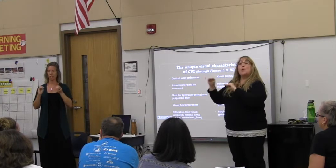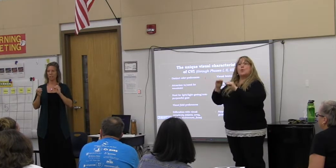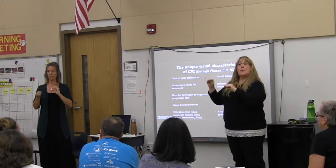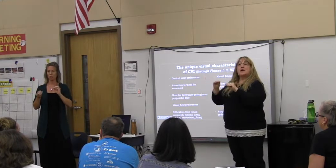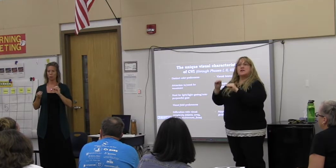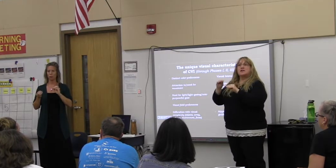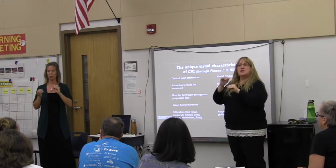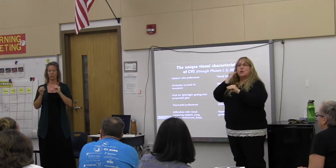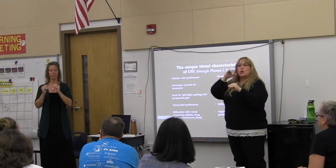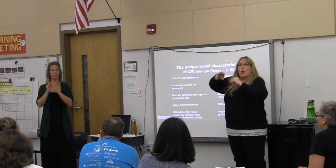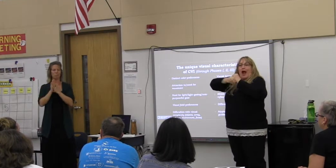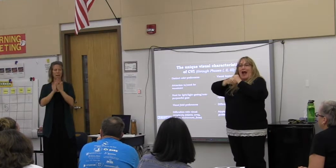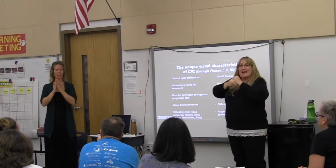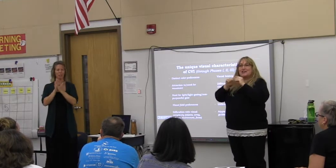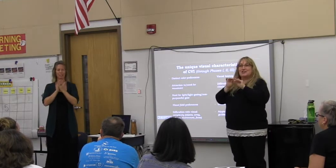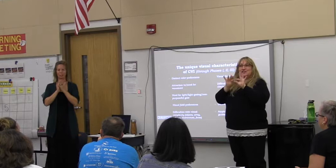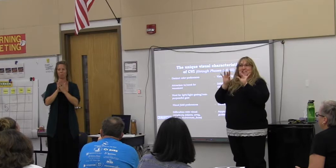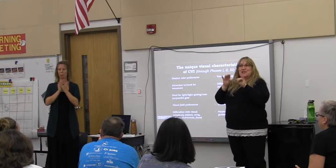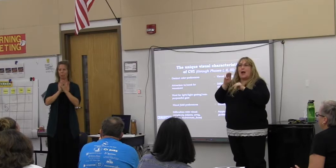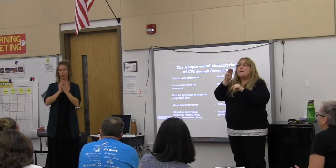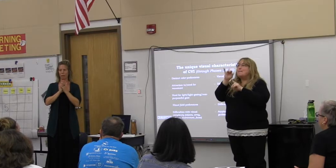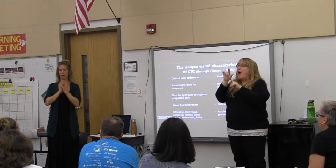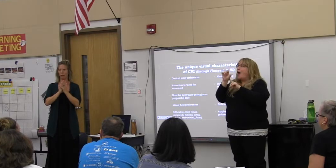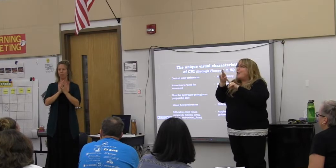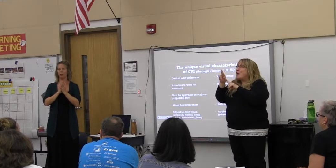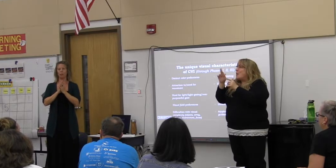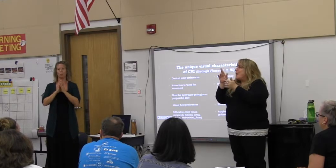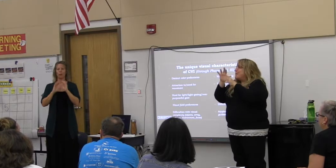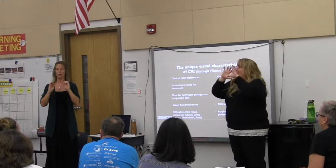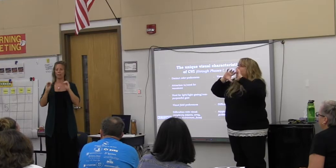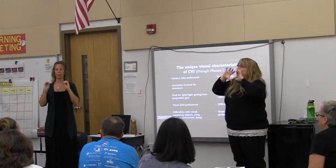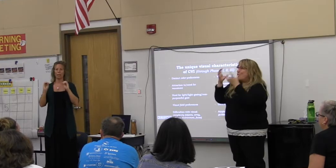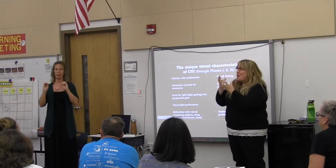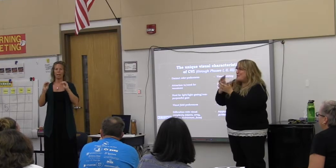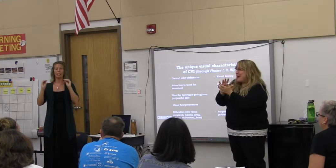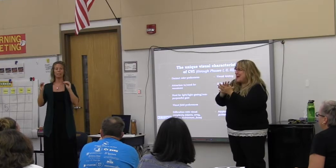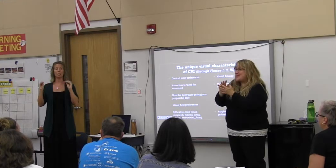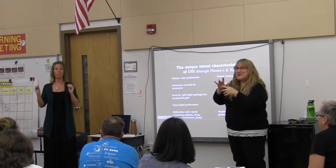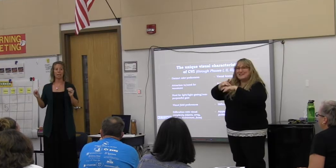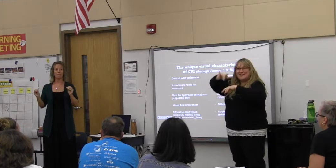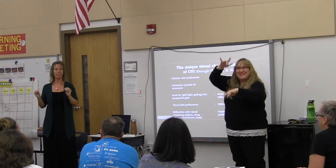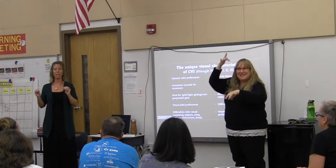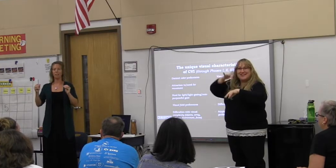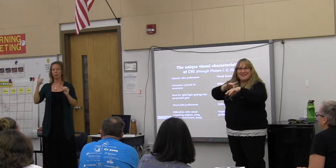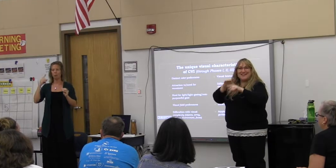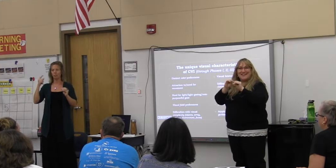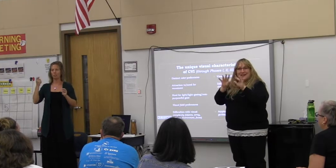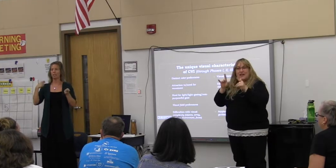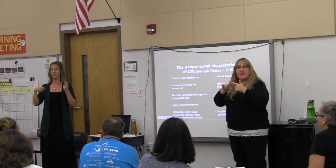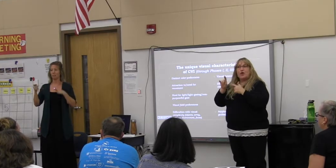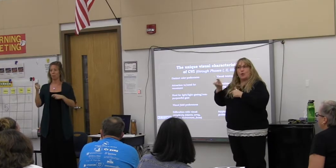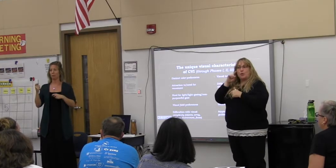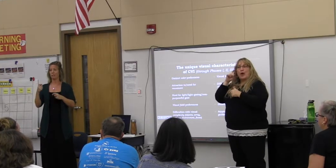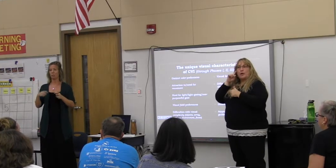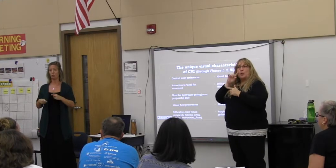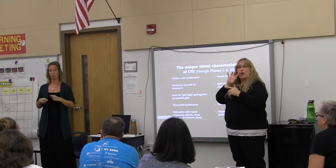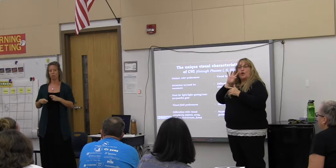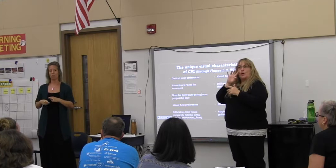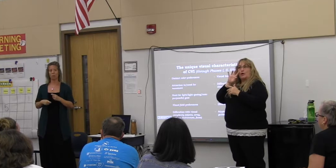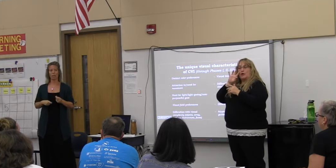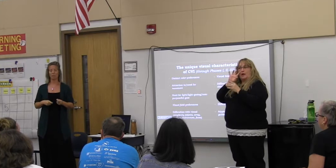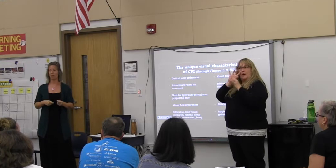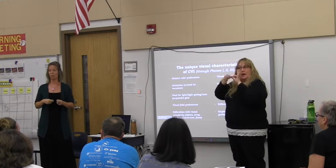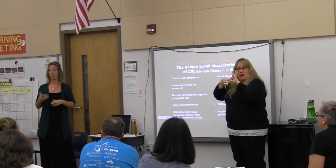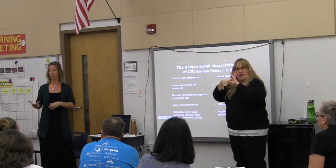things that are shiny to it, whether it's like Mylar, like balloon paper, whether it's anything shiny, their brain is going to interpret it as